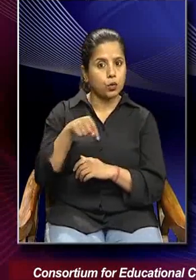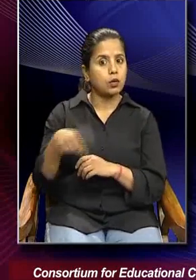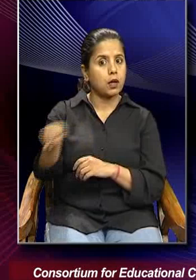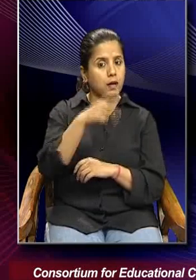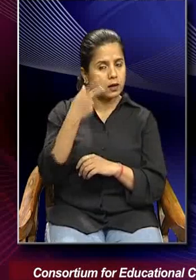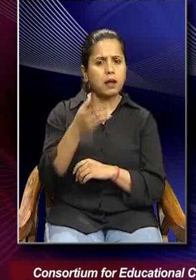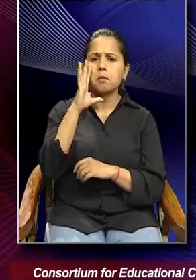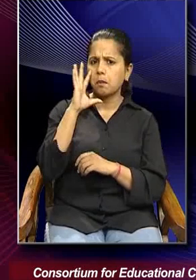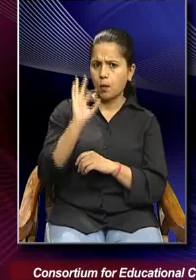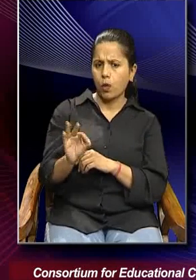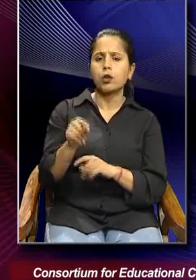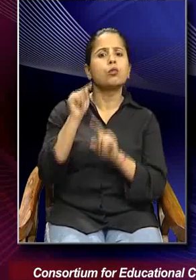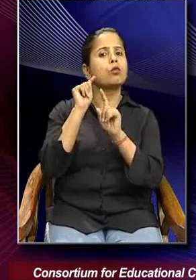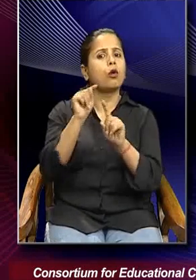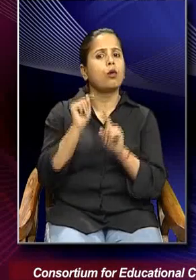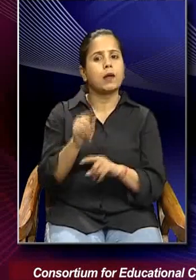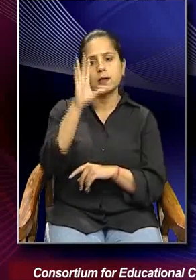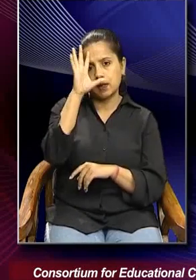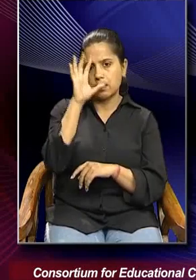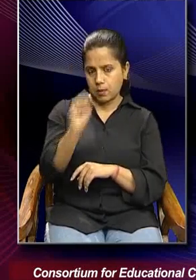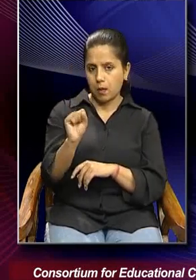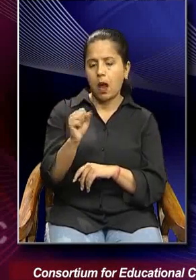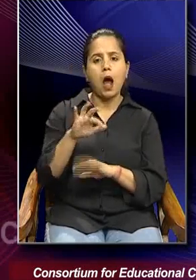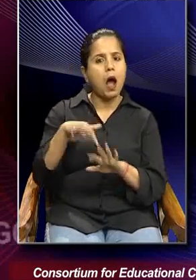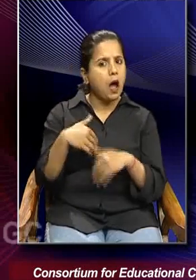an important point to remember, that